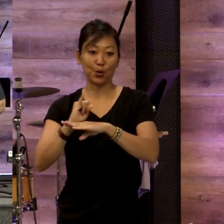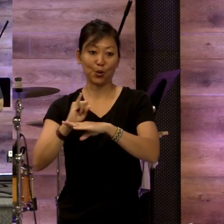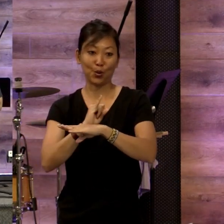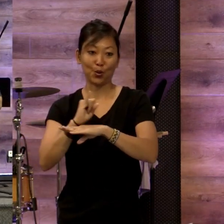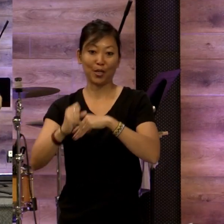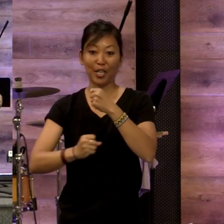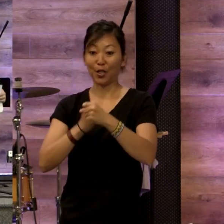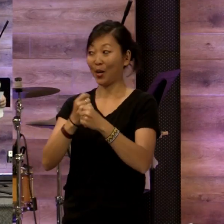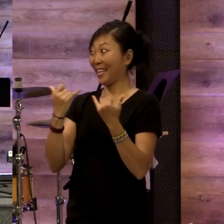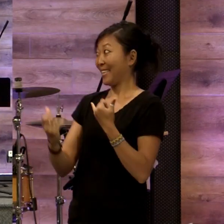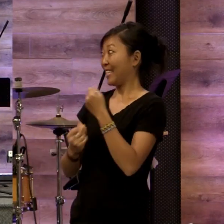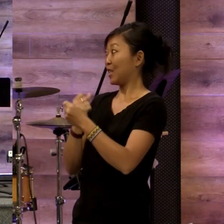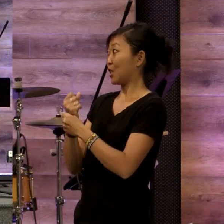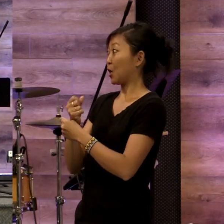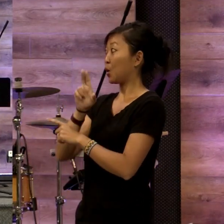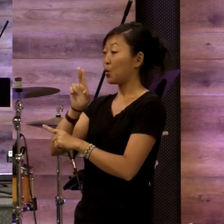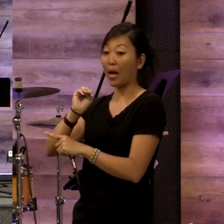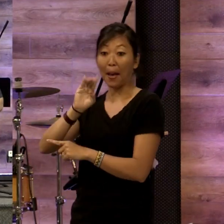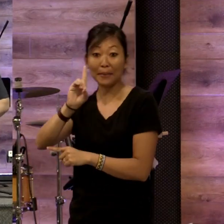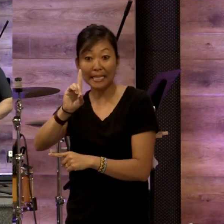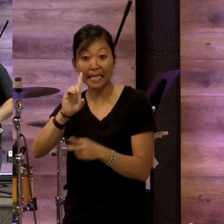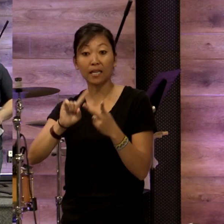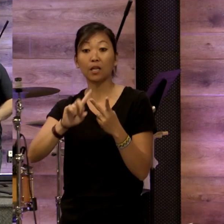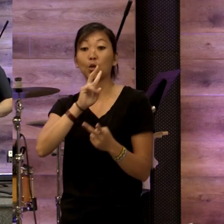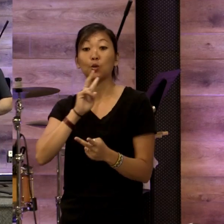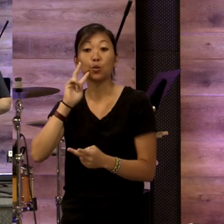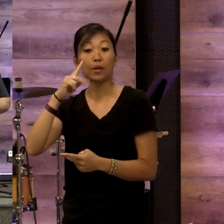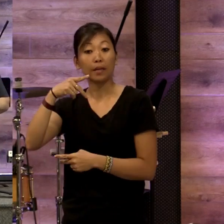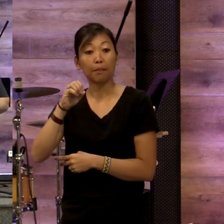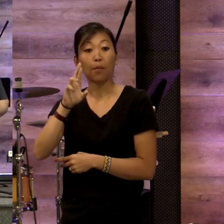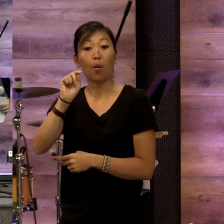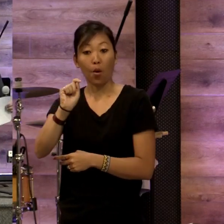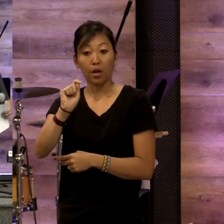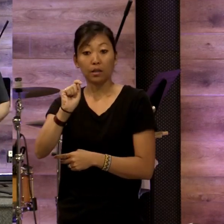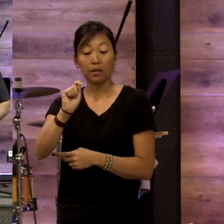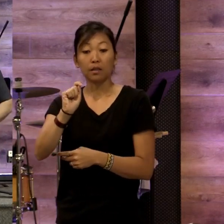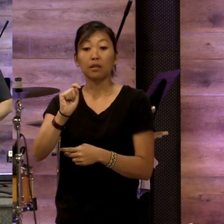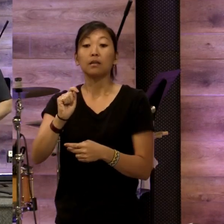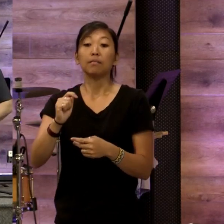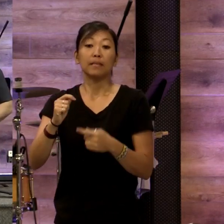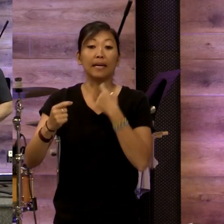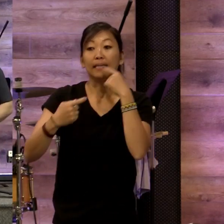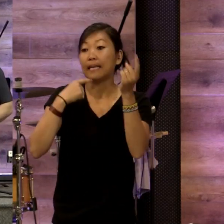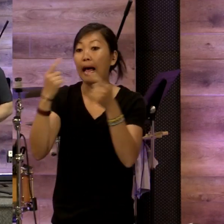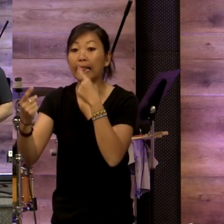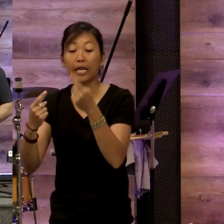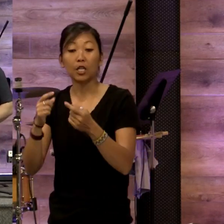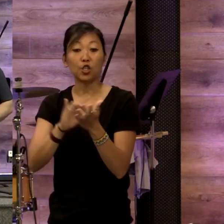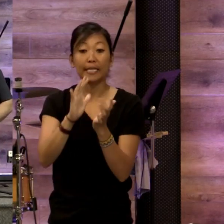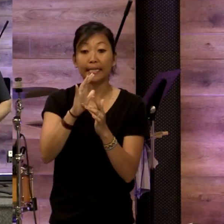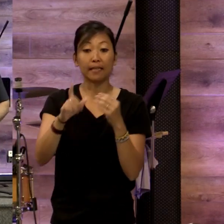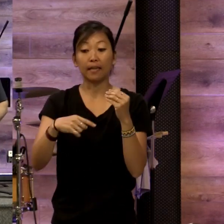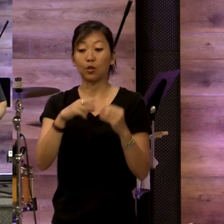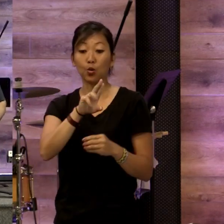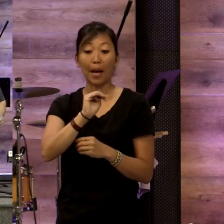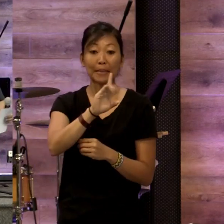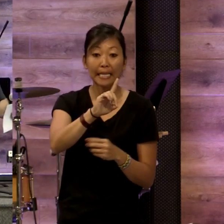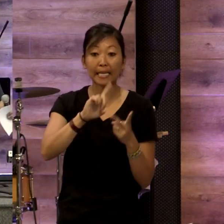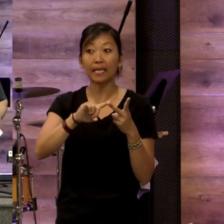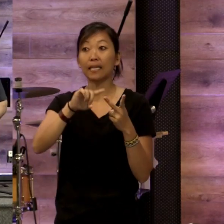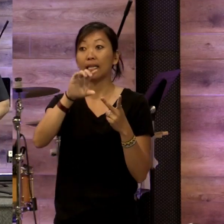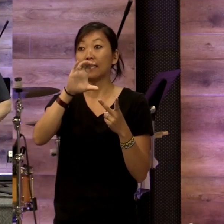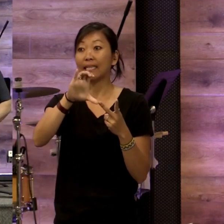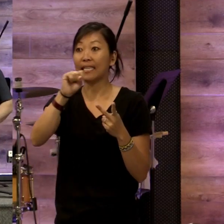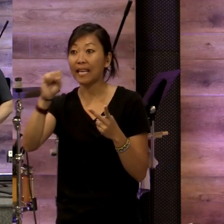year at UMD in the Twin Ports, making known Jesus on UMD and UWS and St.